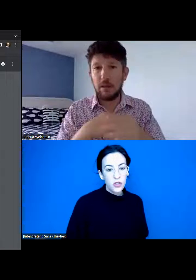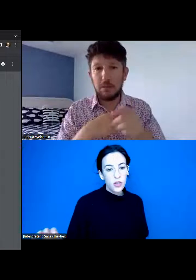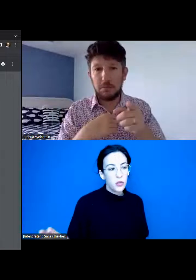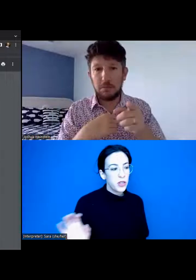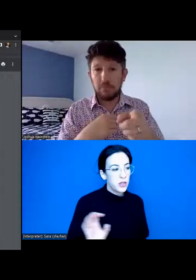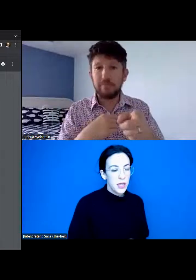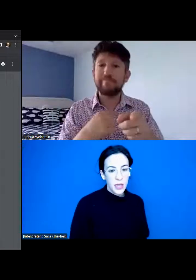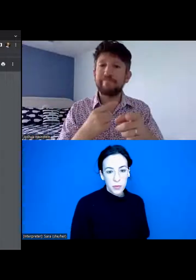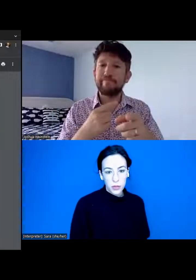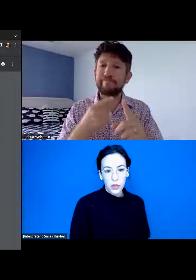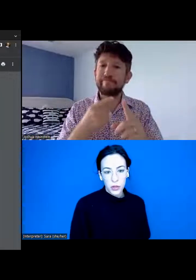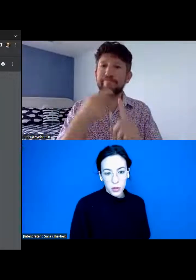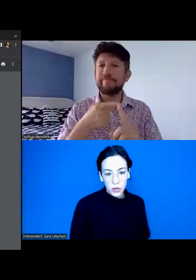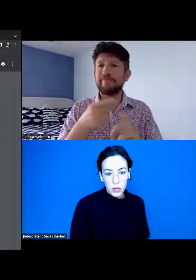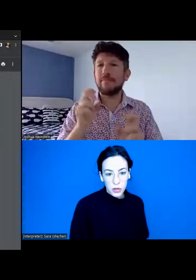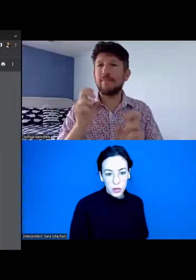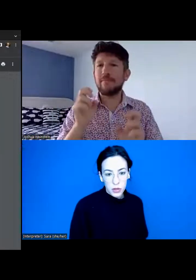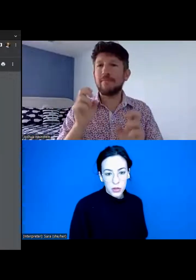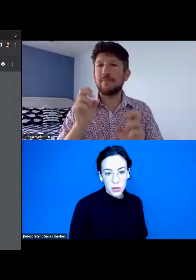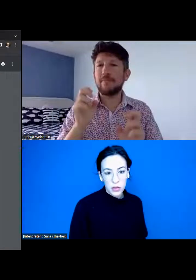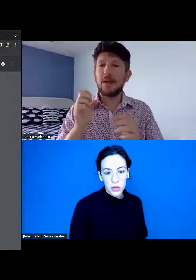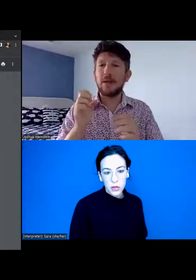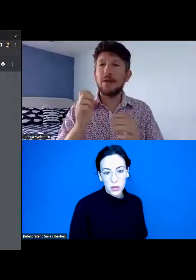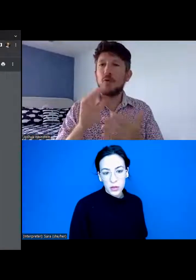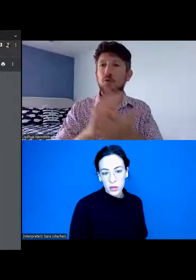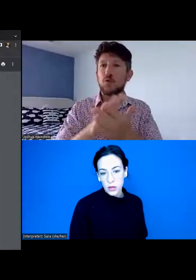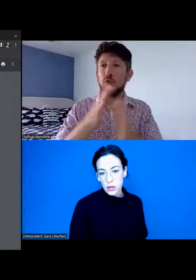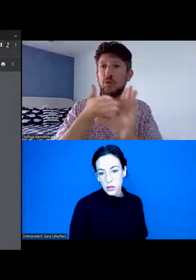So in general, what you see in blue